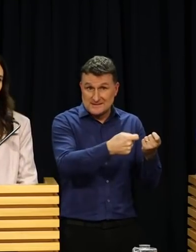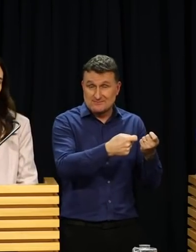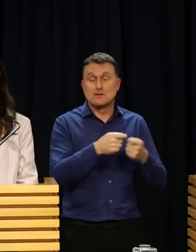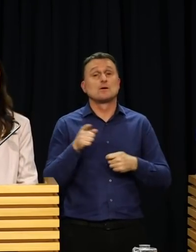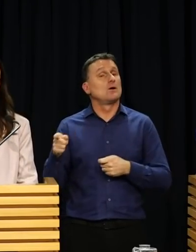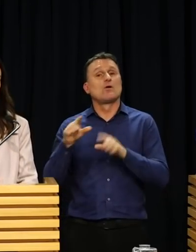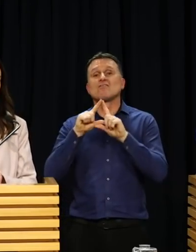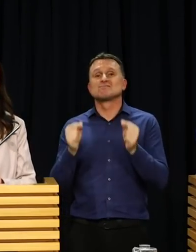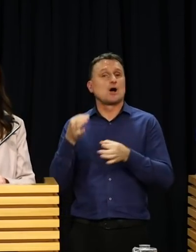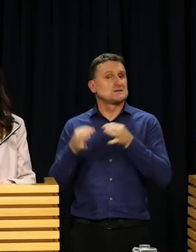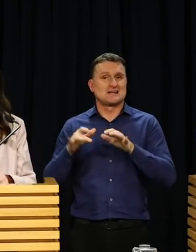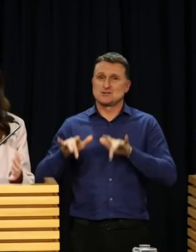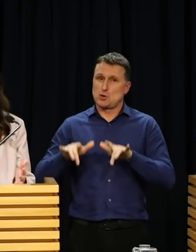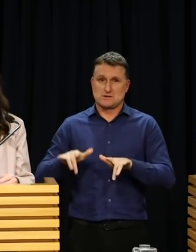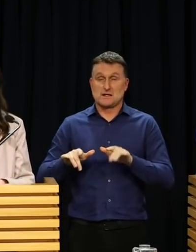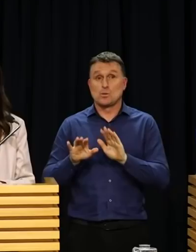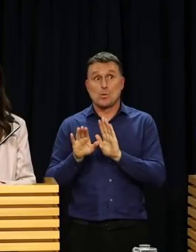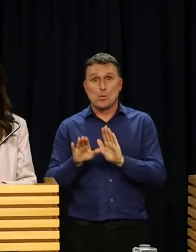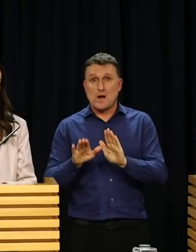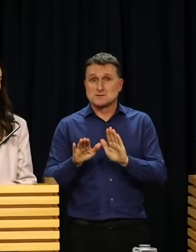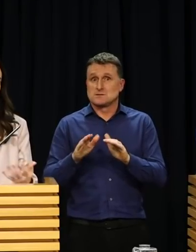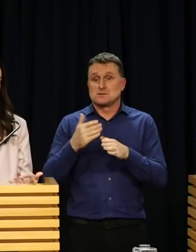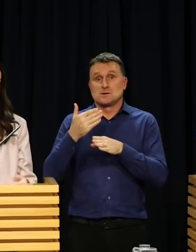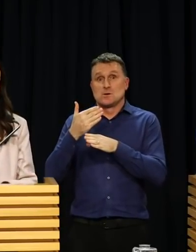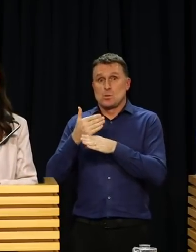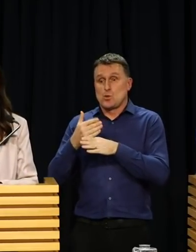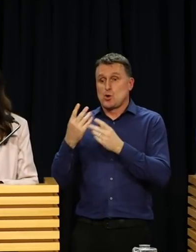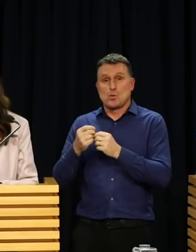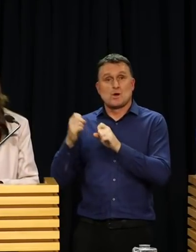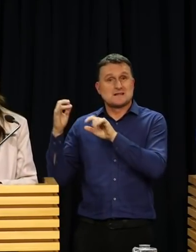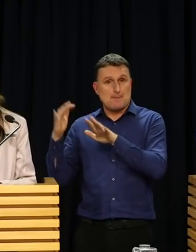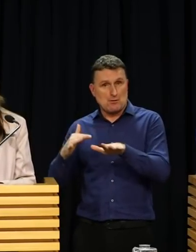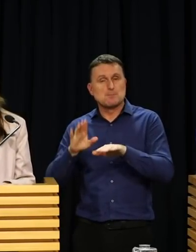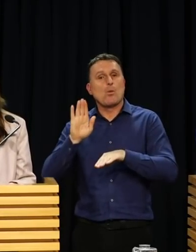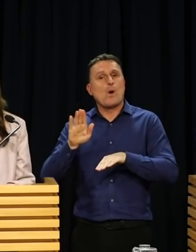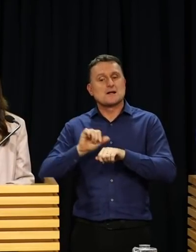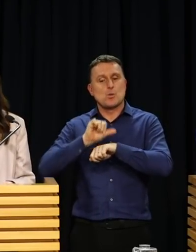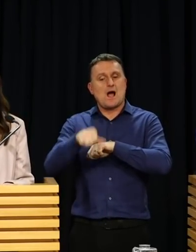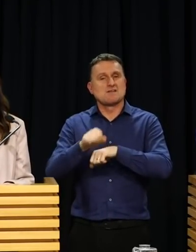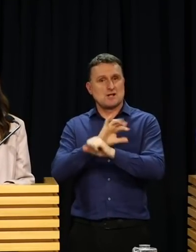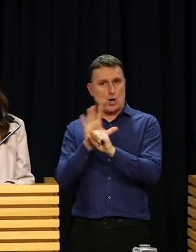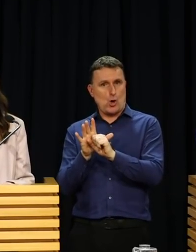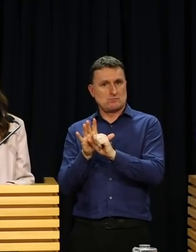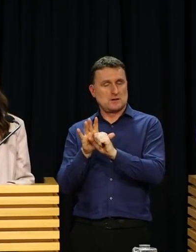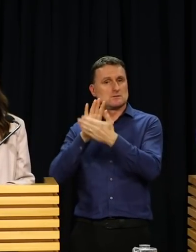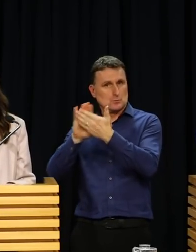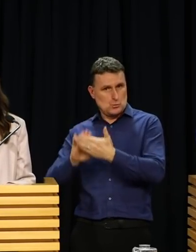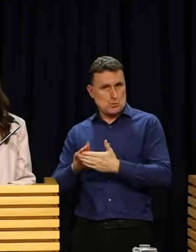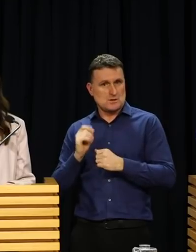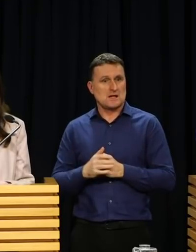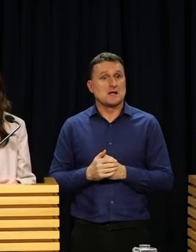But all of it's best kept to a piece of work generally on our immigration setting in a post-COVID environment. It sounds like an amnesty won't be part